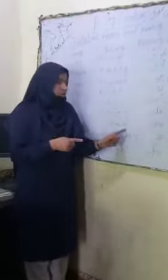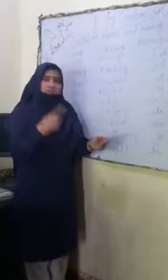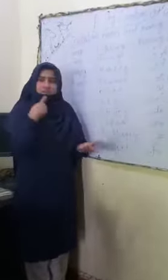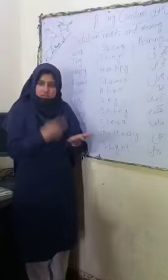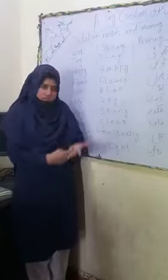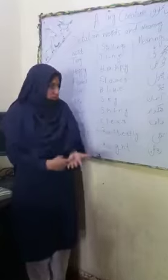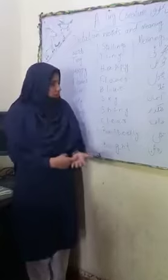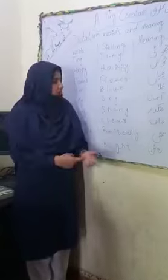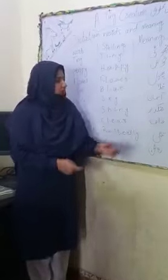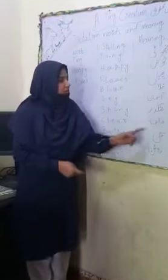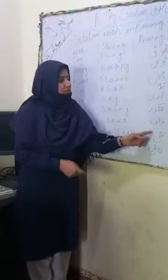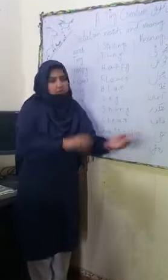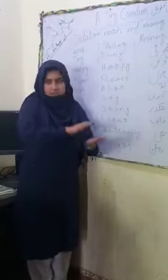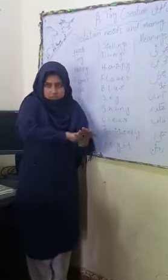R, saaf,